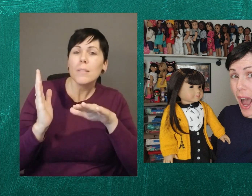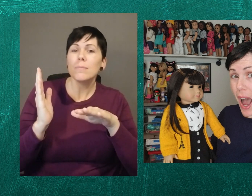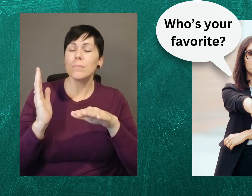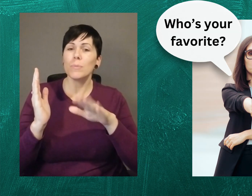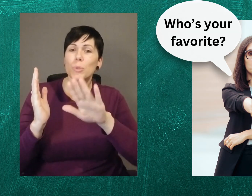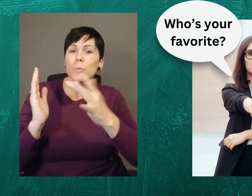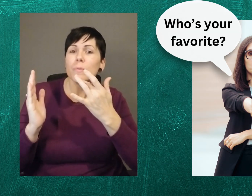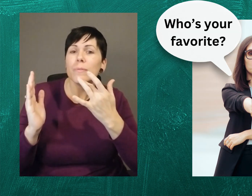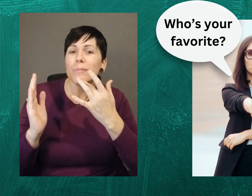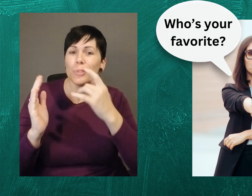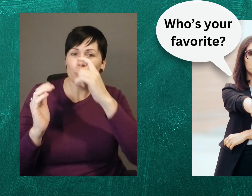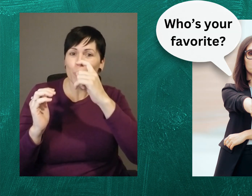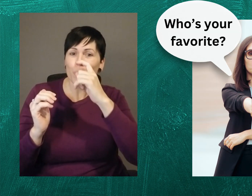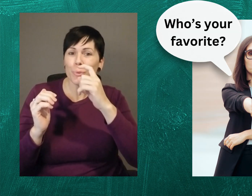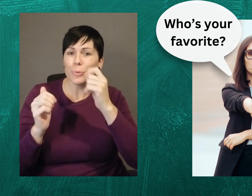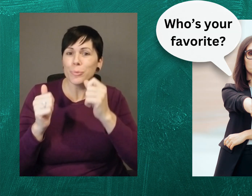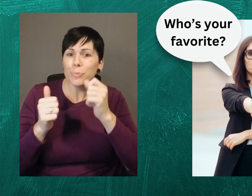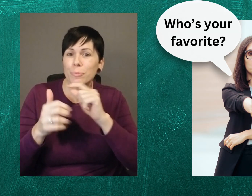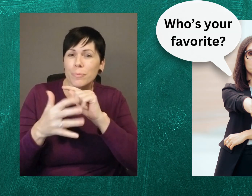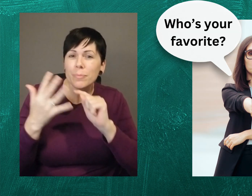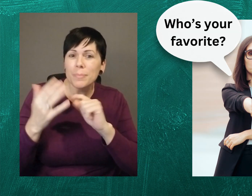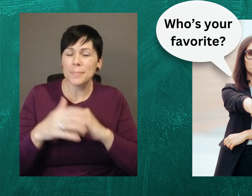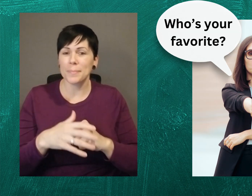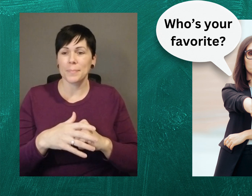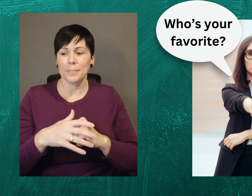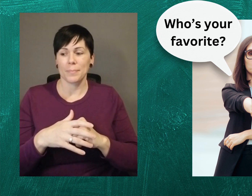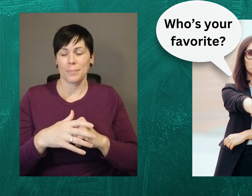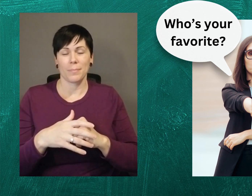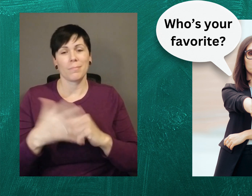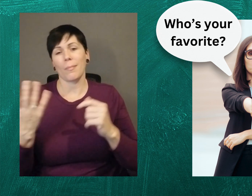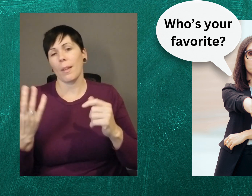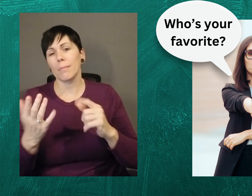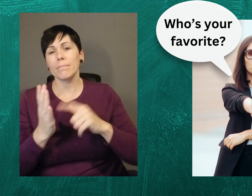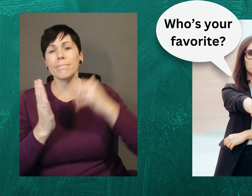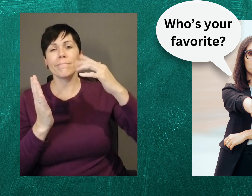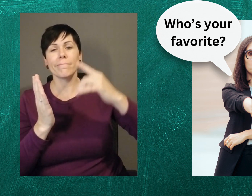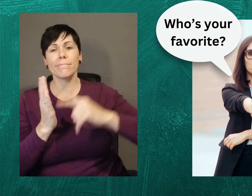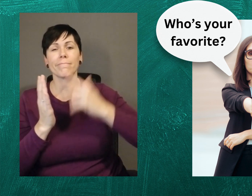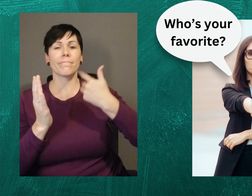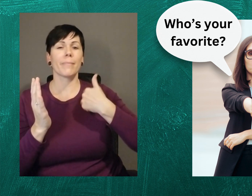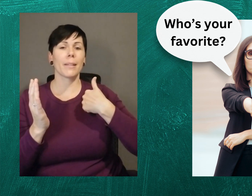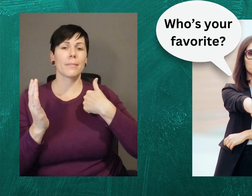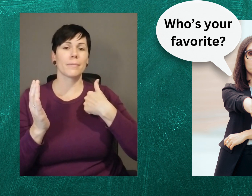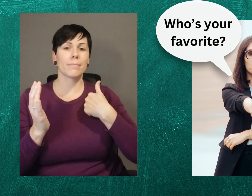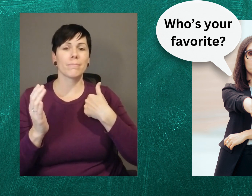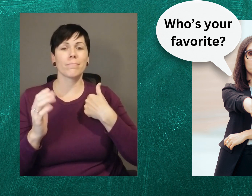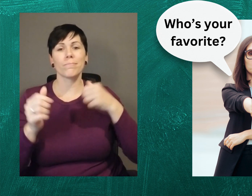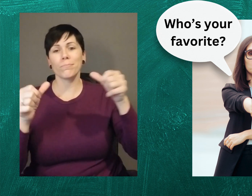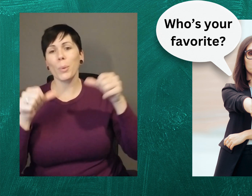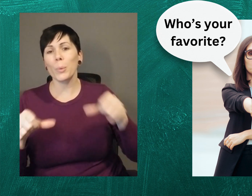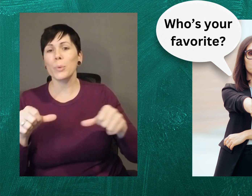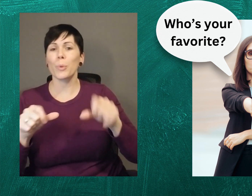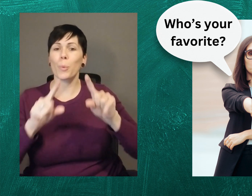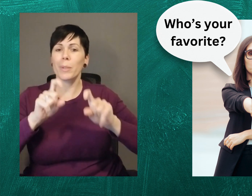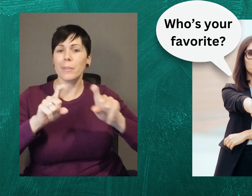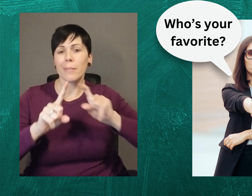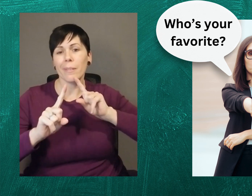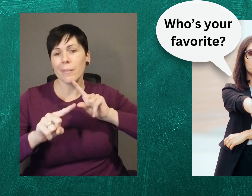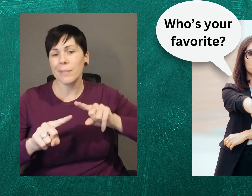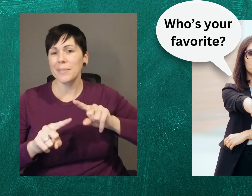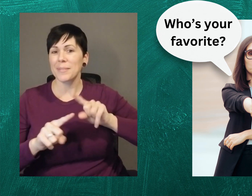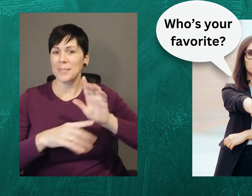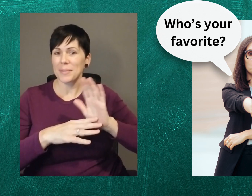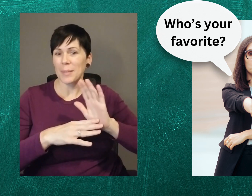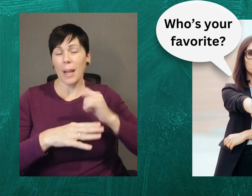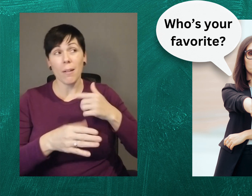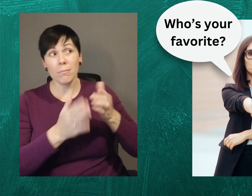me which are my favorite dolls. So periodically when I do a Q&A video, I'll ask people to submit questions,